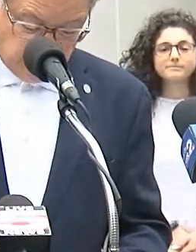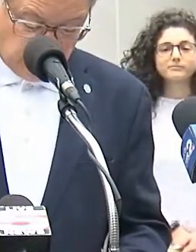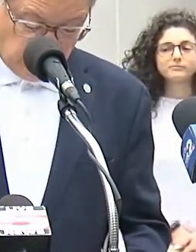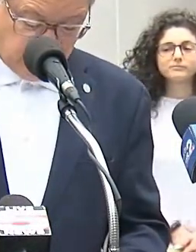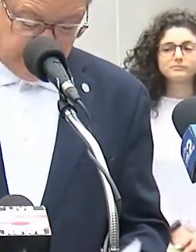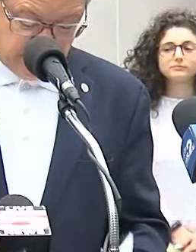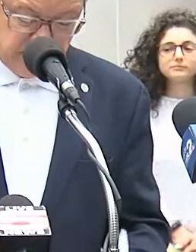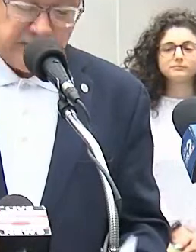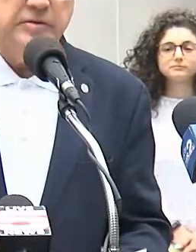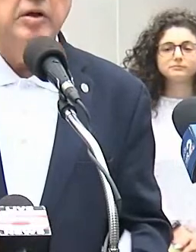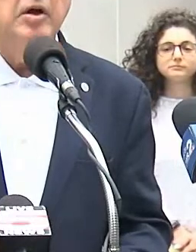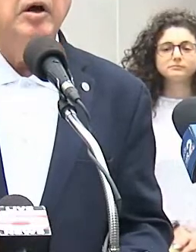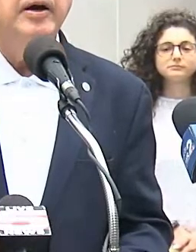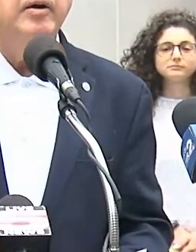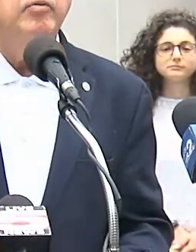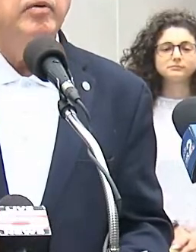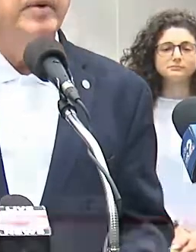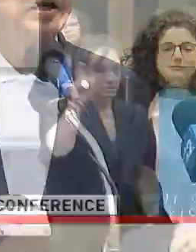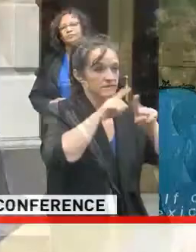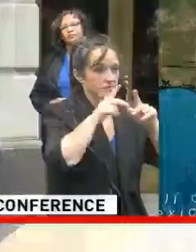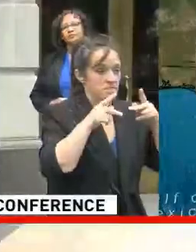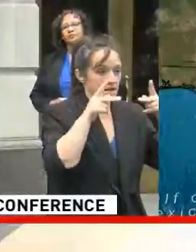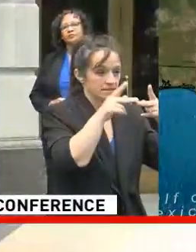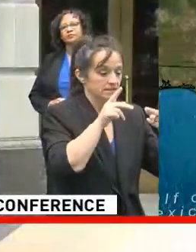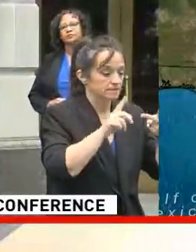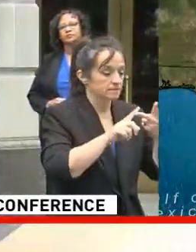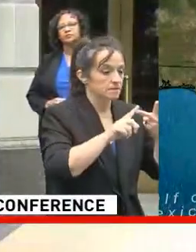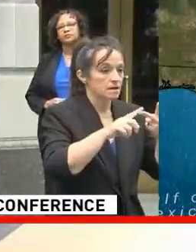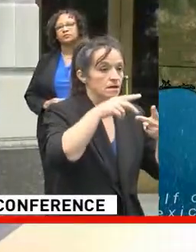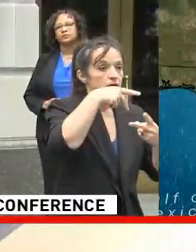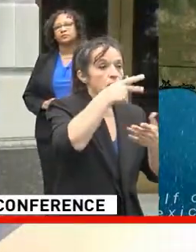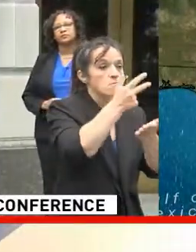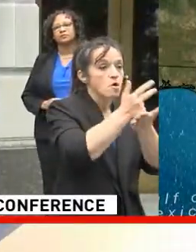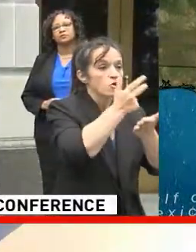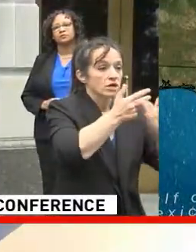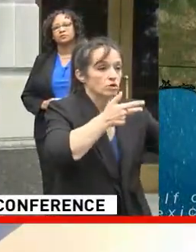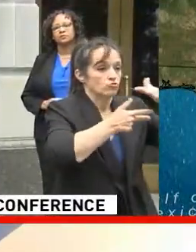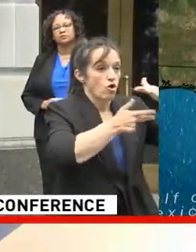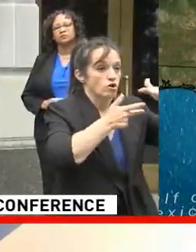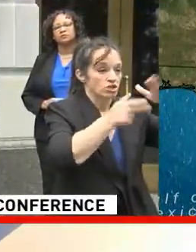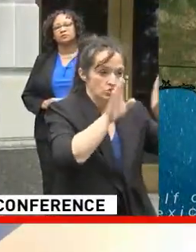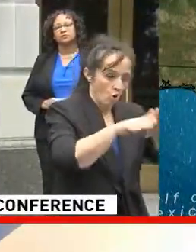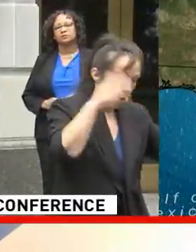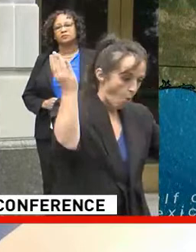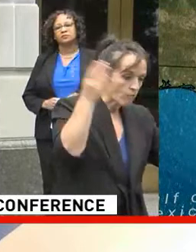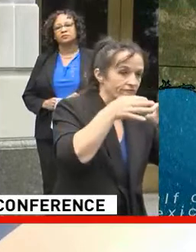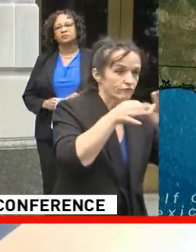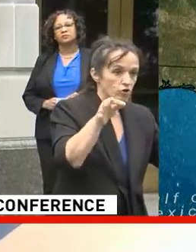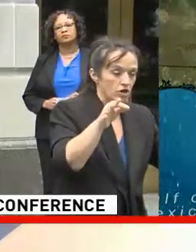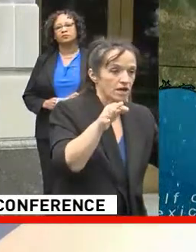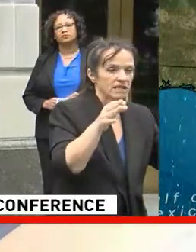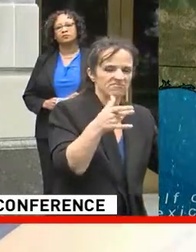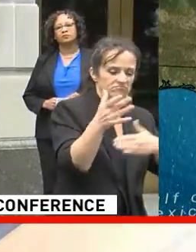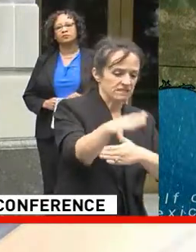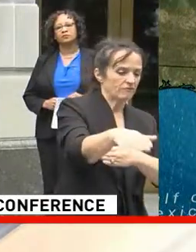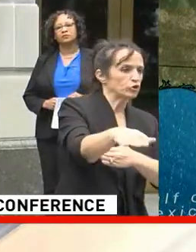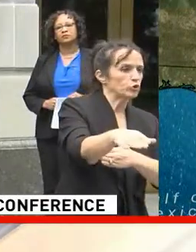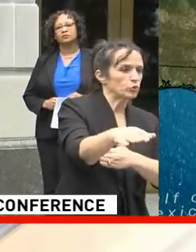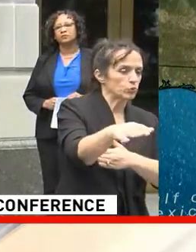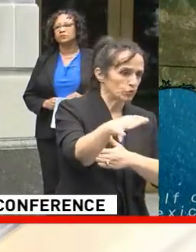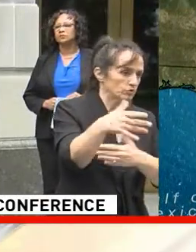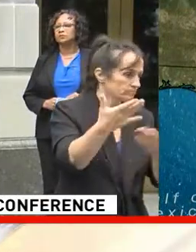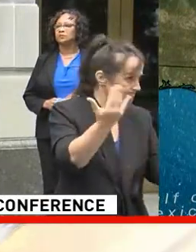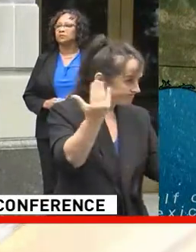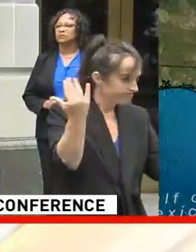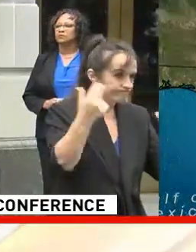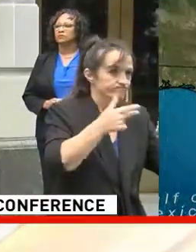various locations. We're making our parking garages available late today, and the County of